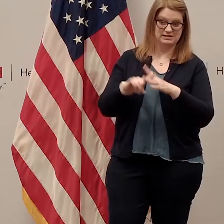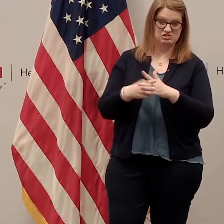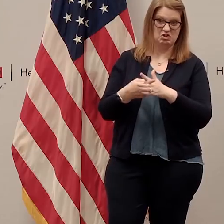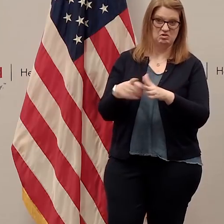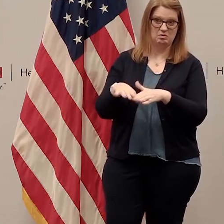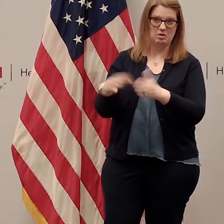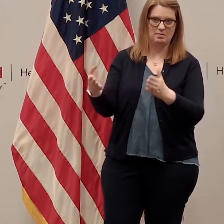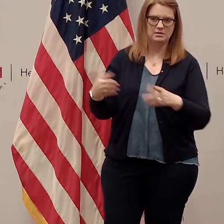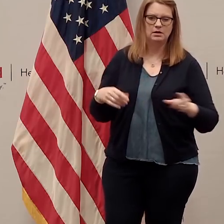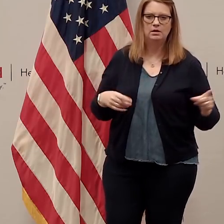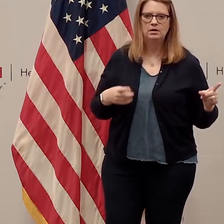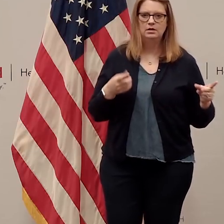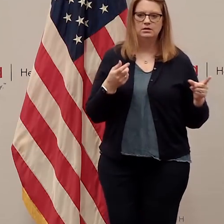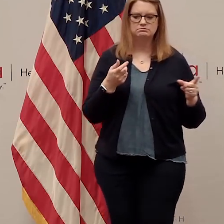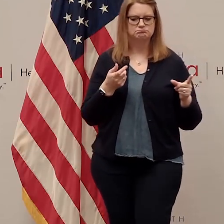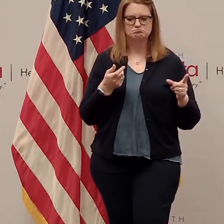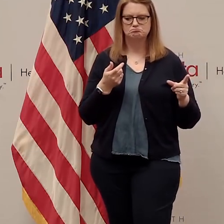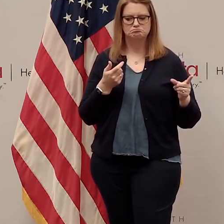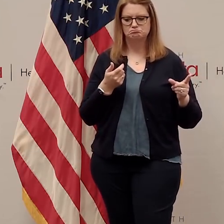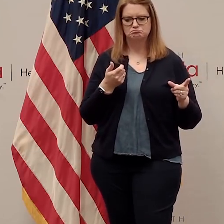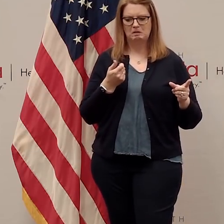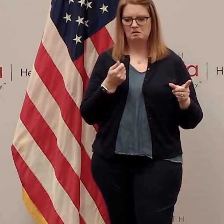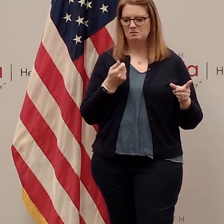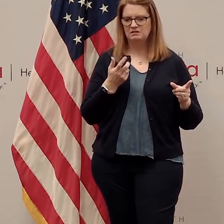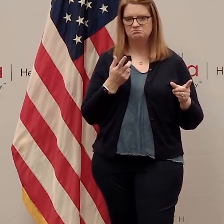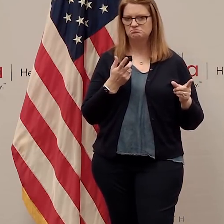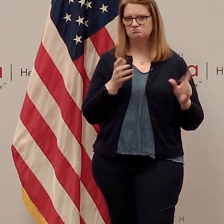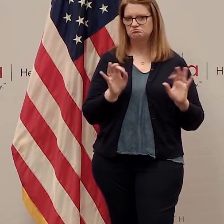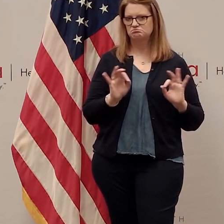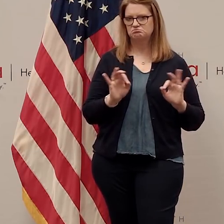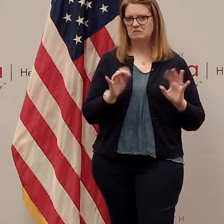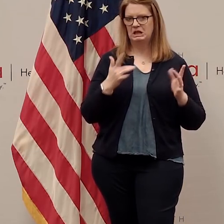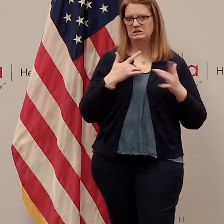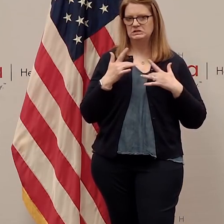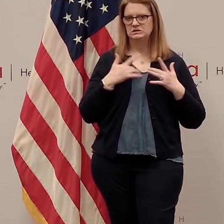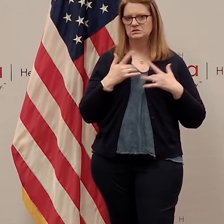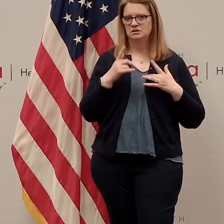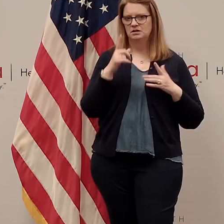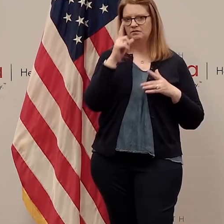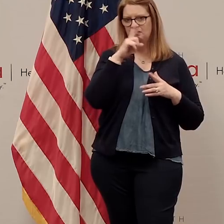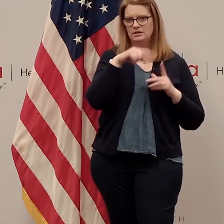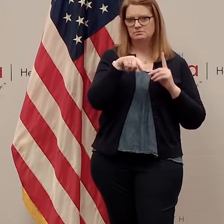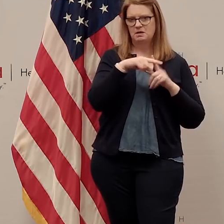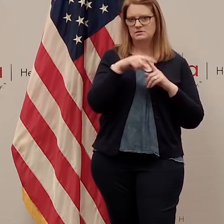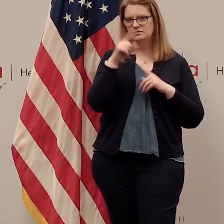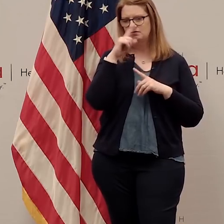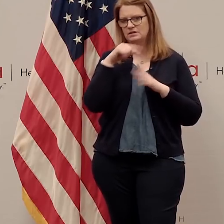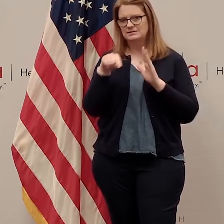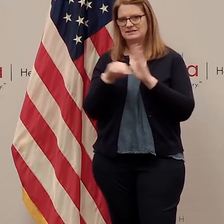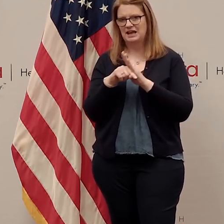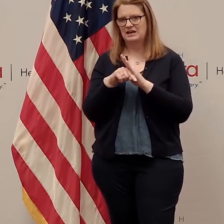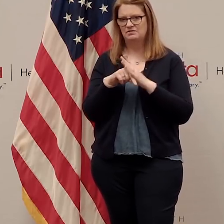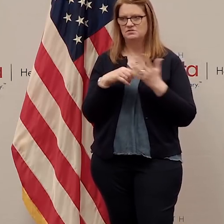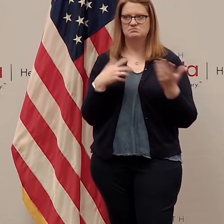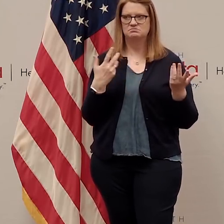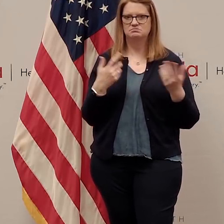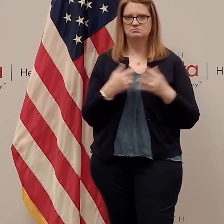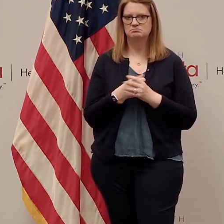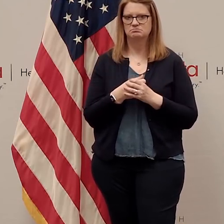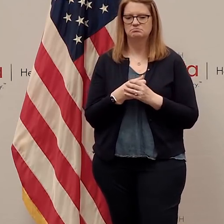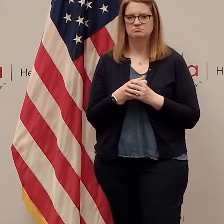I have very few concerns about false positives or false negatives, given now that we've done,